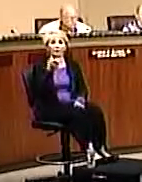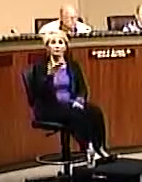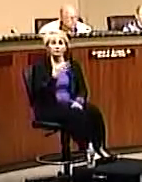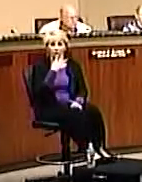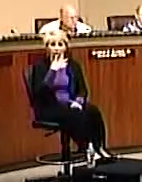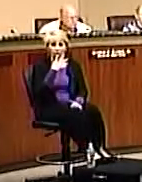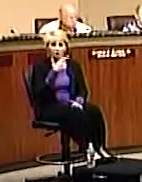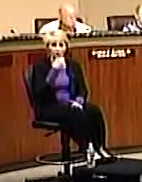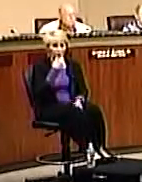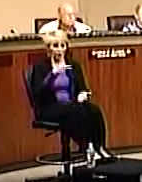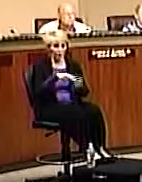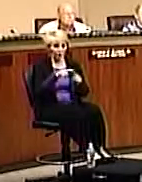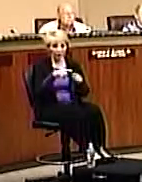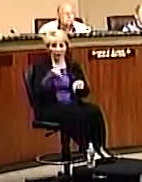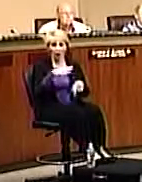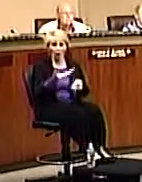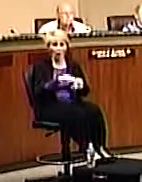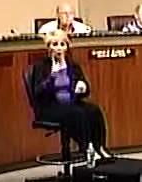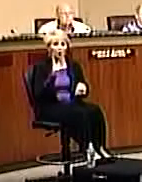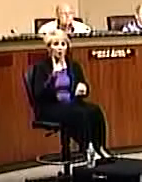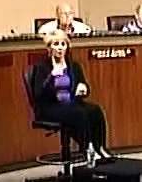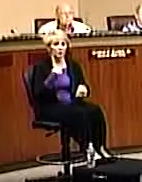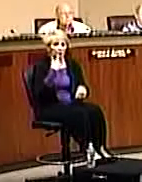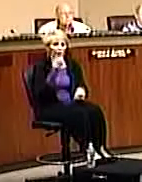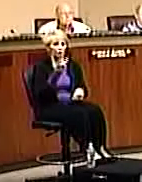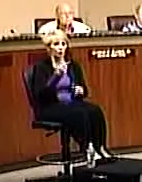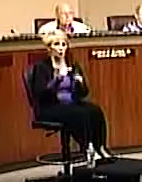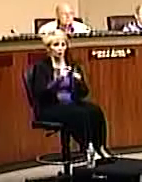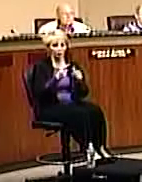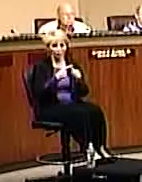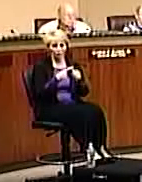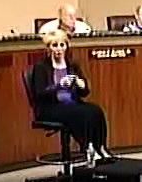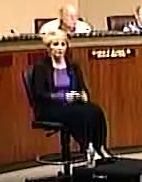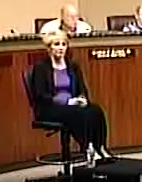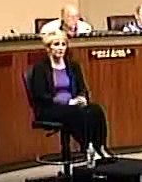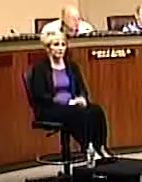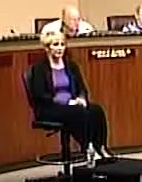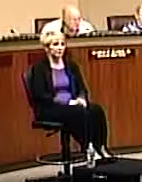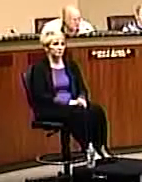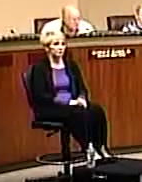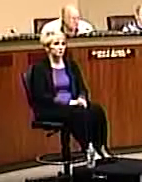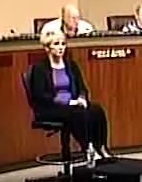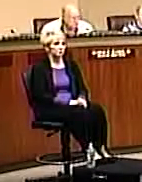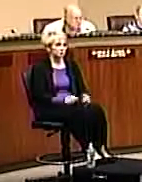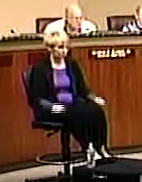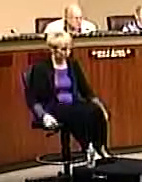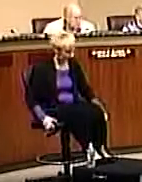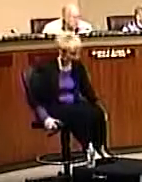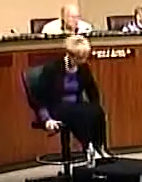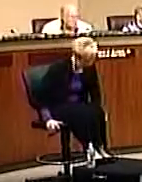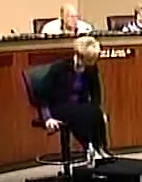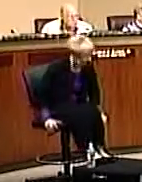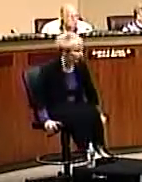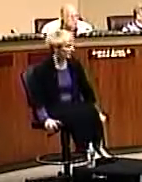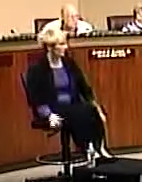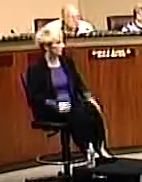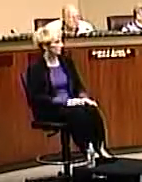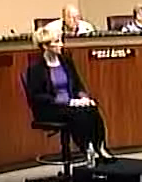you don't get up until I call you, because I'm going to say a few words, okay? I don't want you to have to stand up any length. I know.